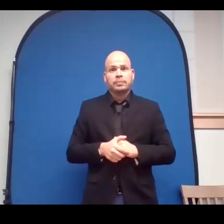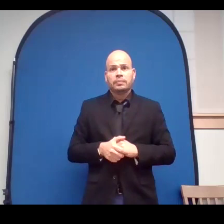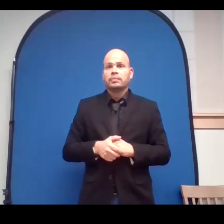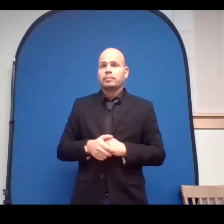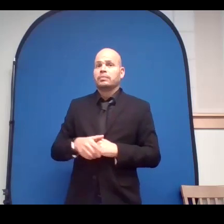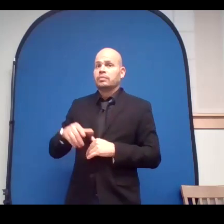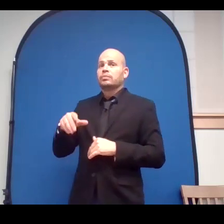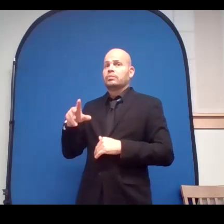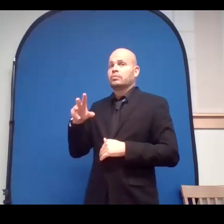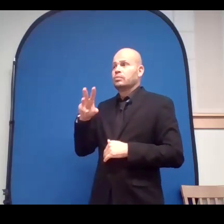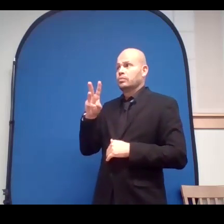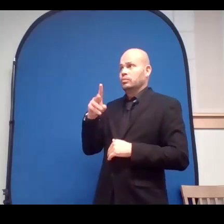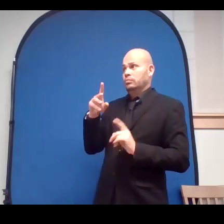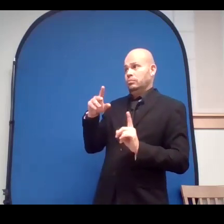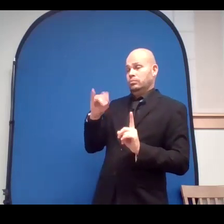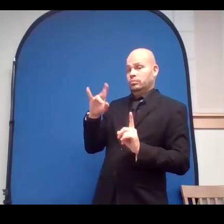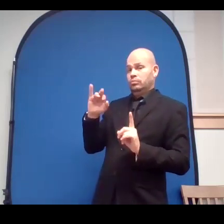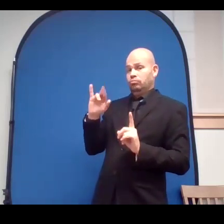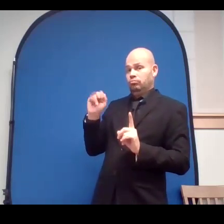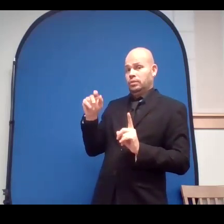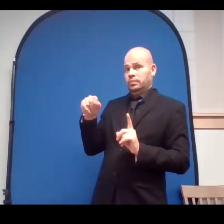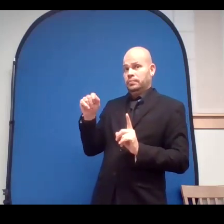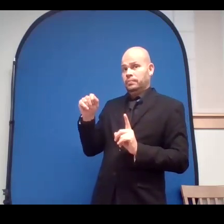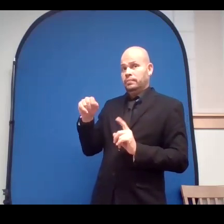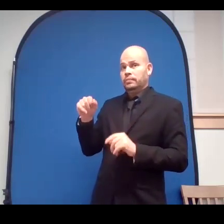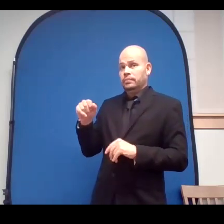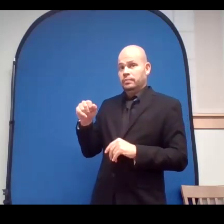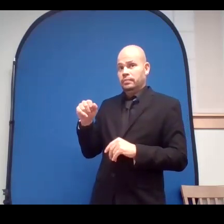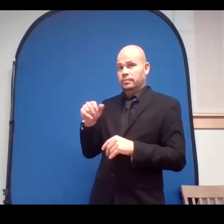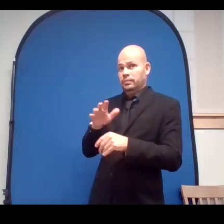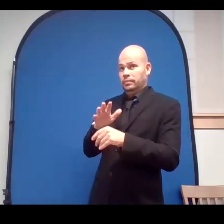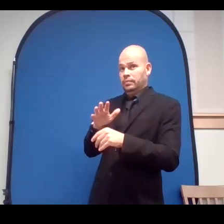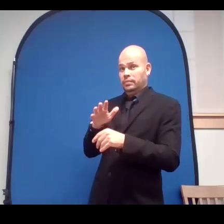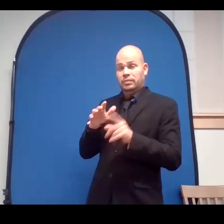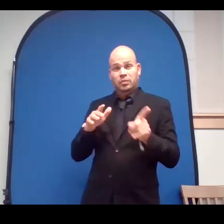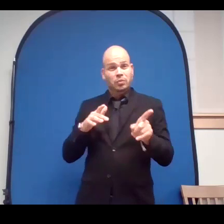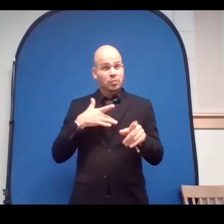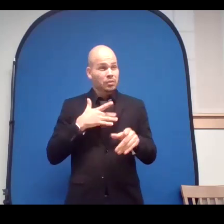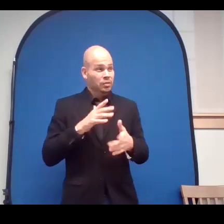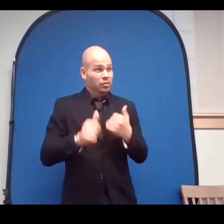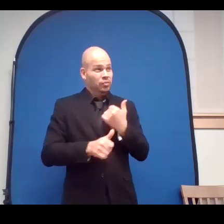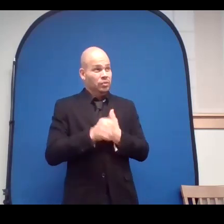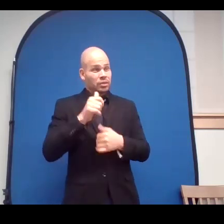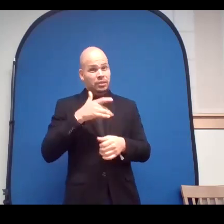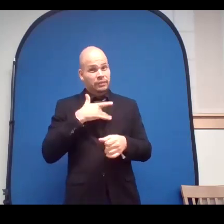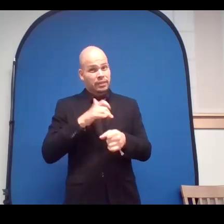He posed a low risk, sir. He posed enough of a risk that you didn't want him to have firearms in his house, right?